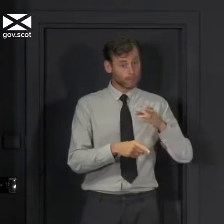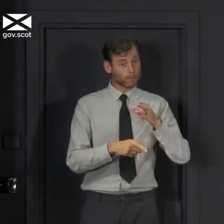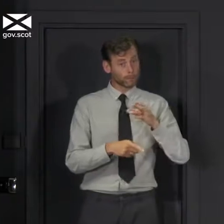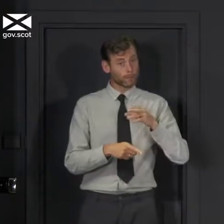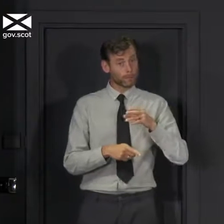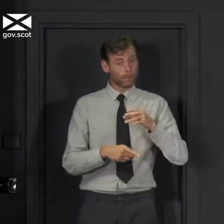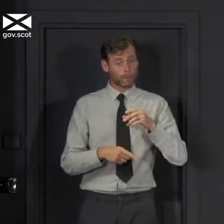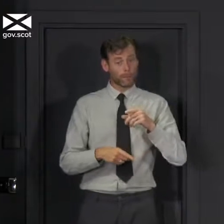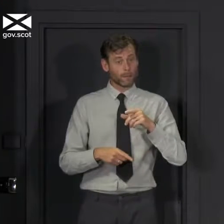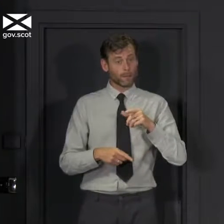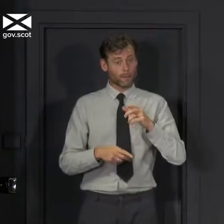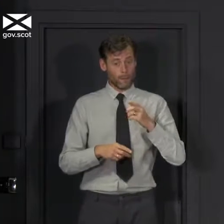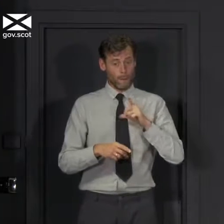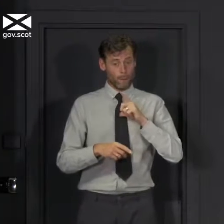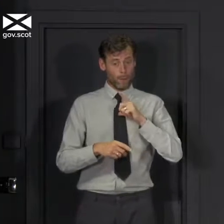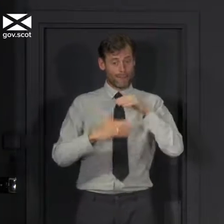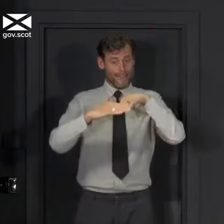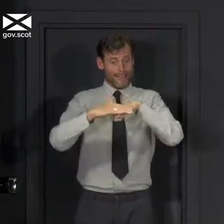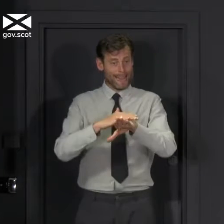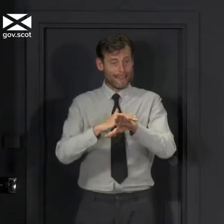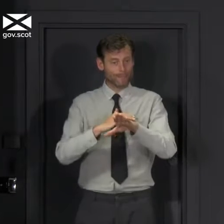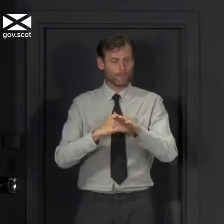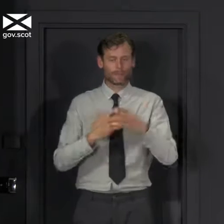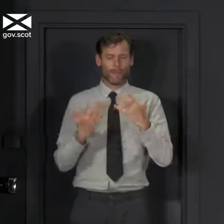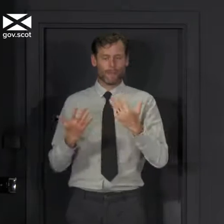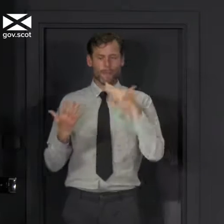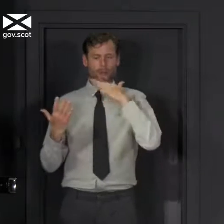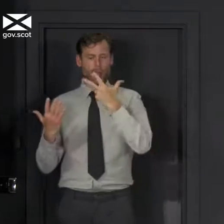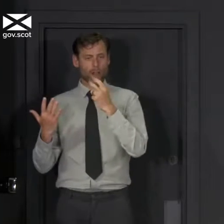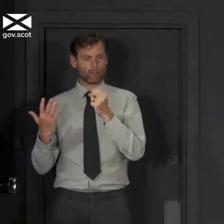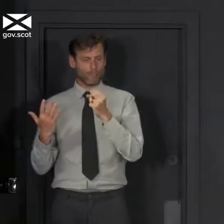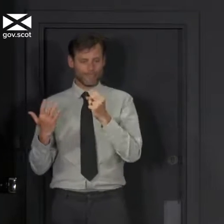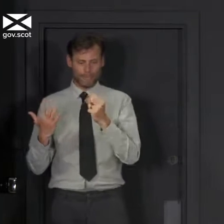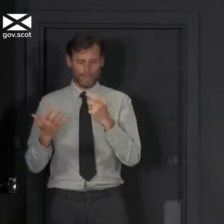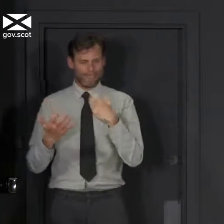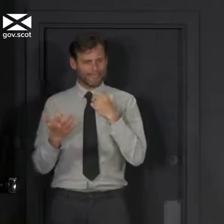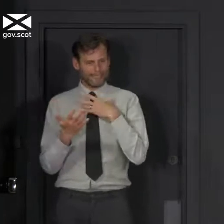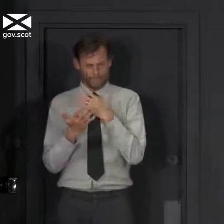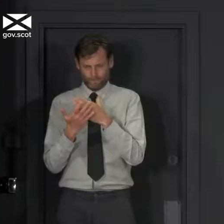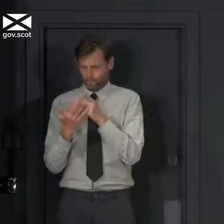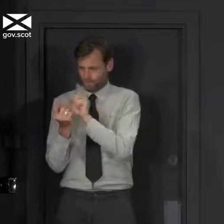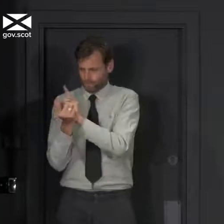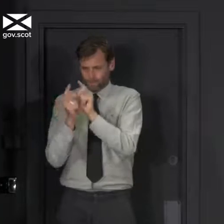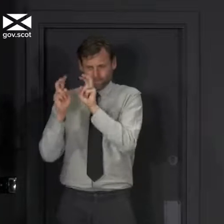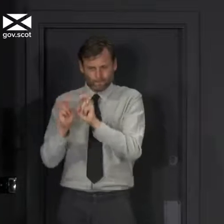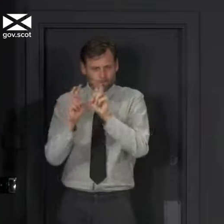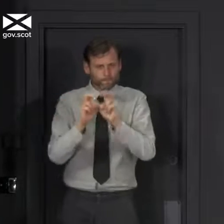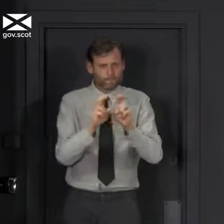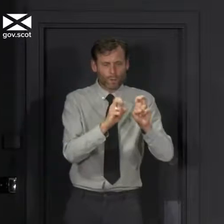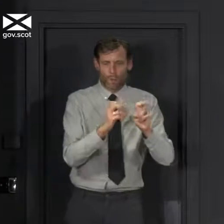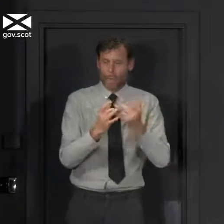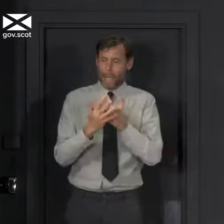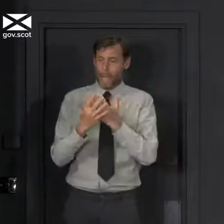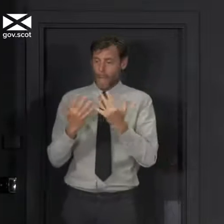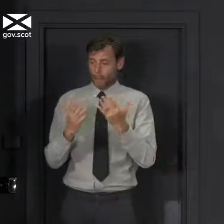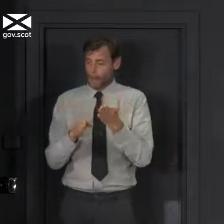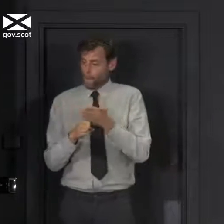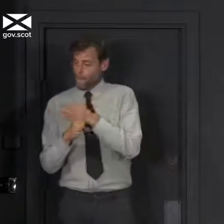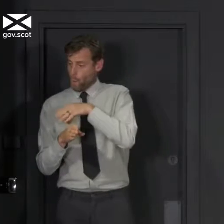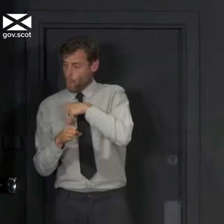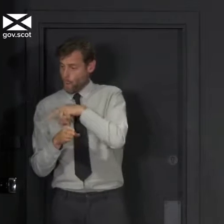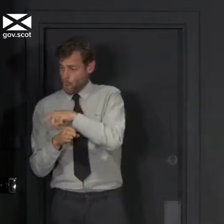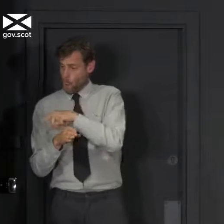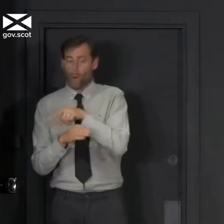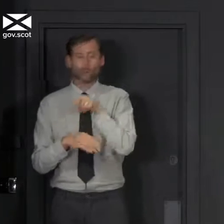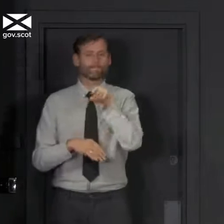their death from that 980, how many of that number had acquired the infection in hospital as opposed